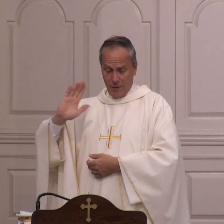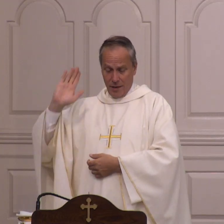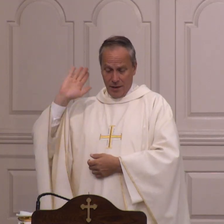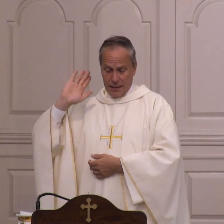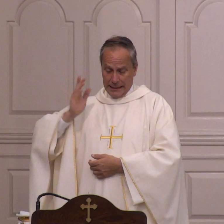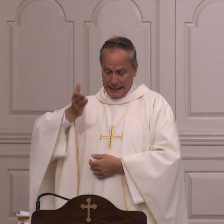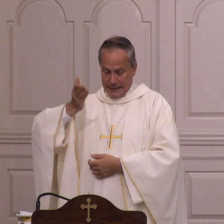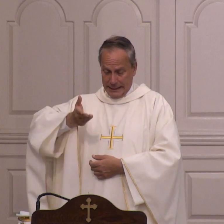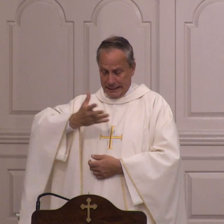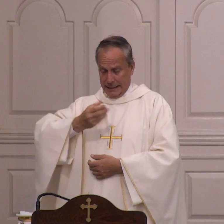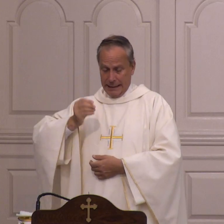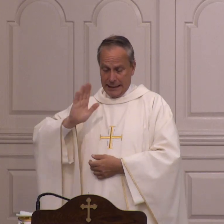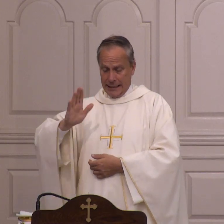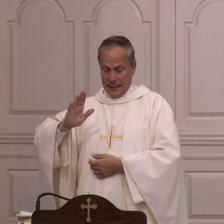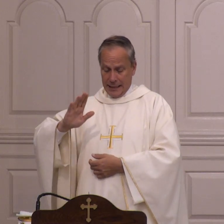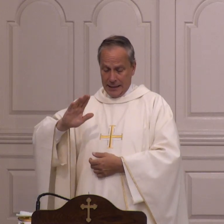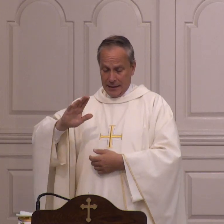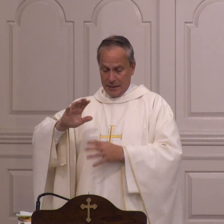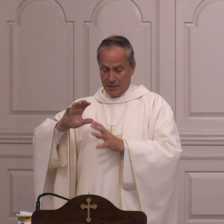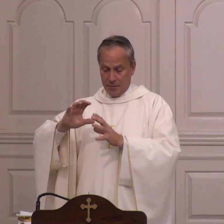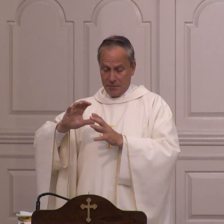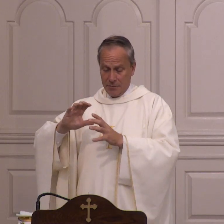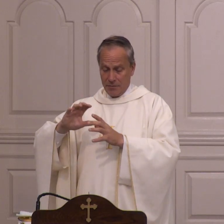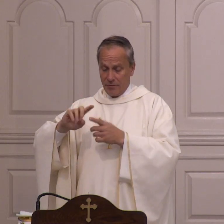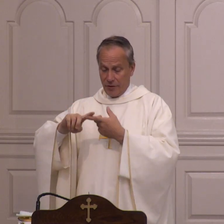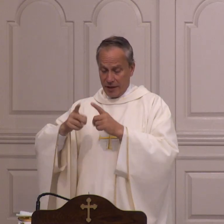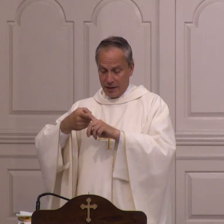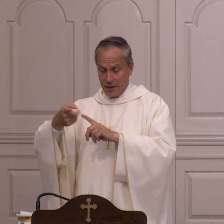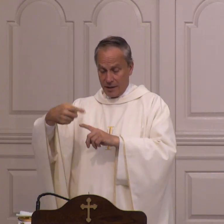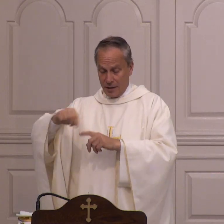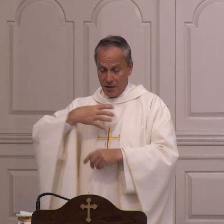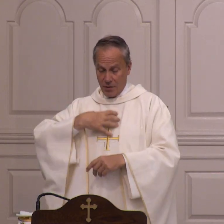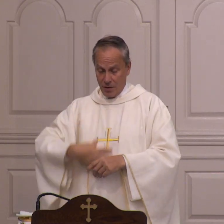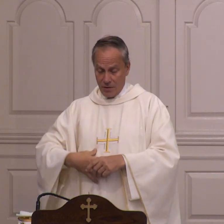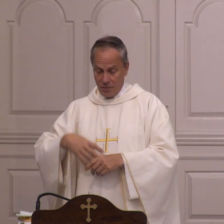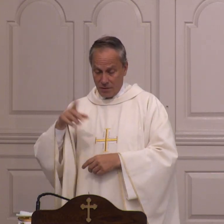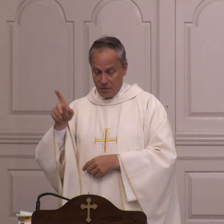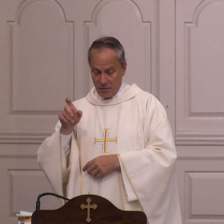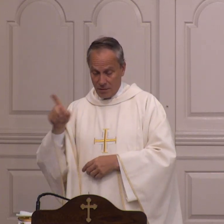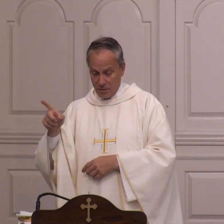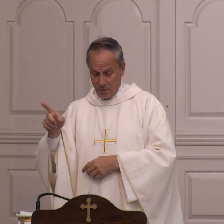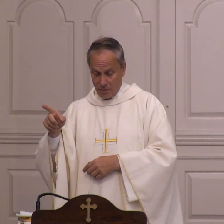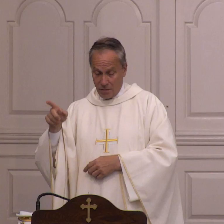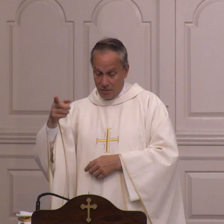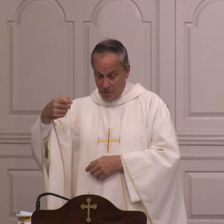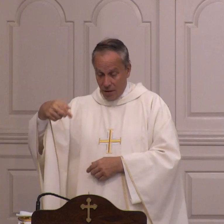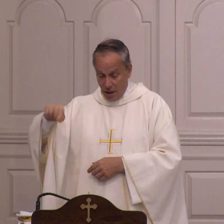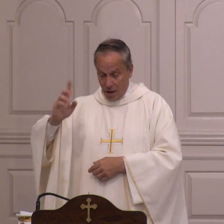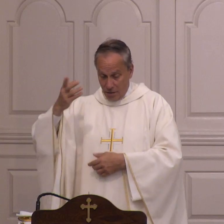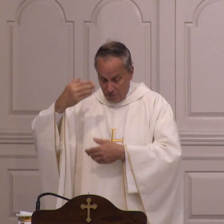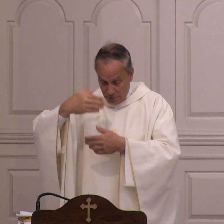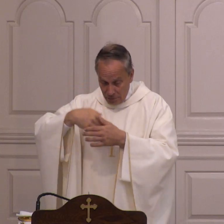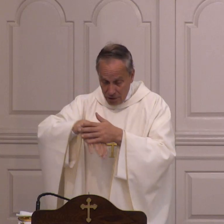"Have you not read what David did when he and his companions were hungry?